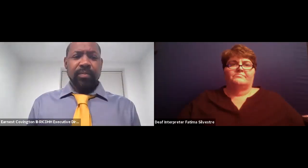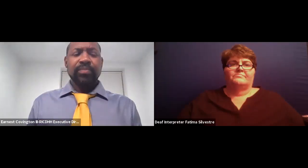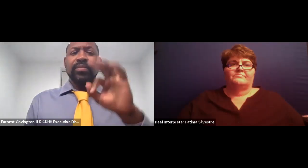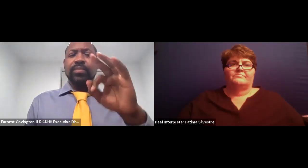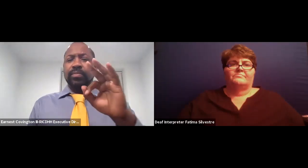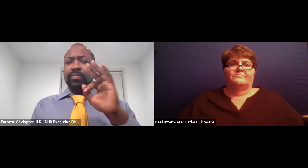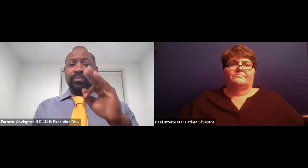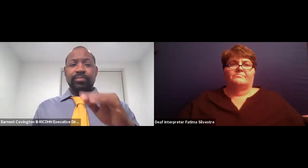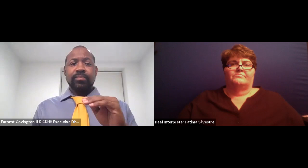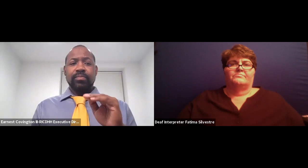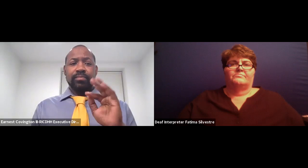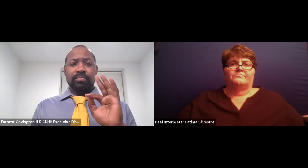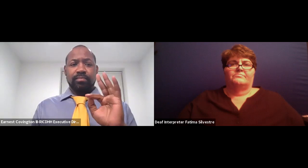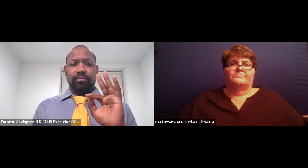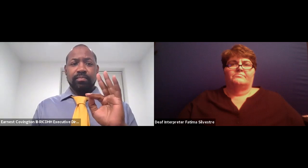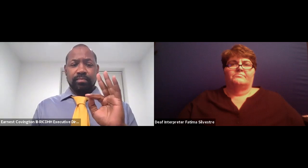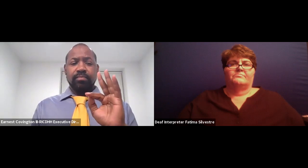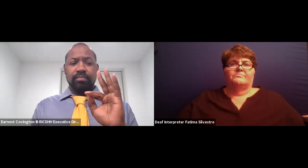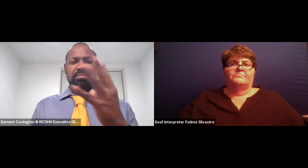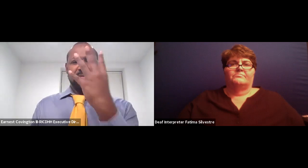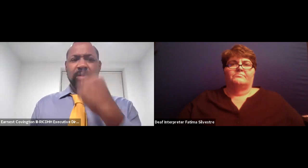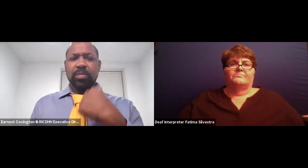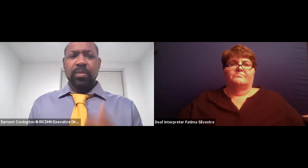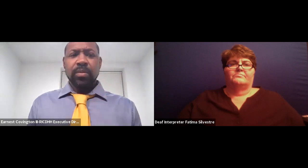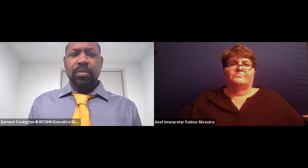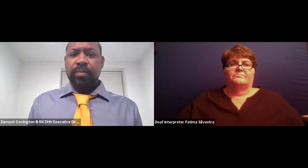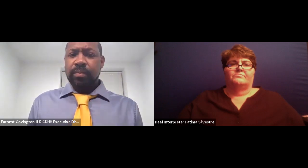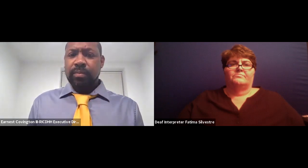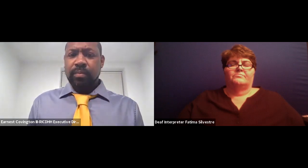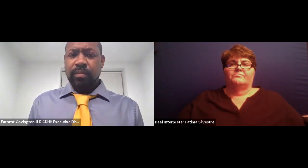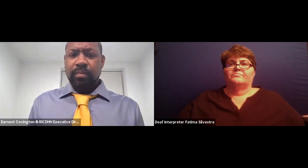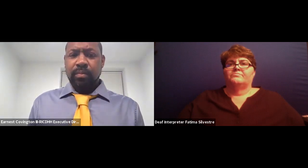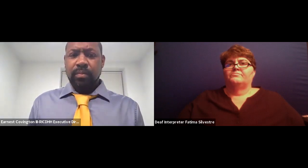Hello? Leanne, we can hear you.